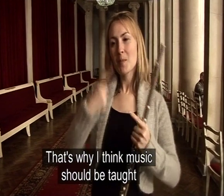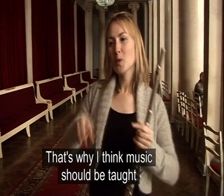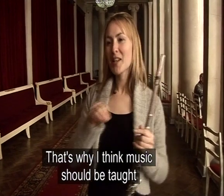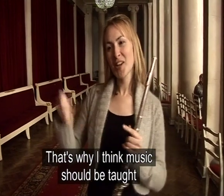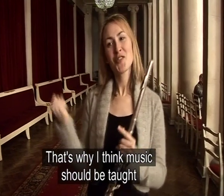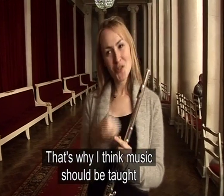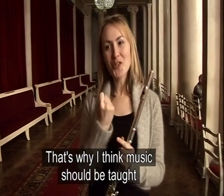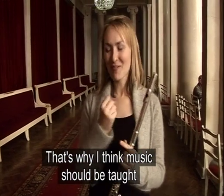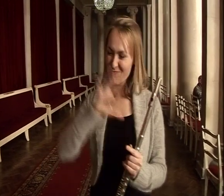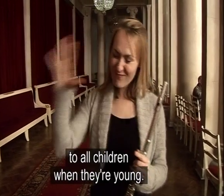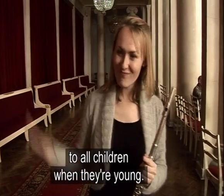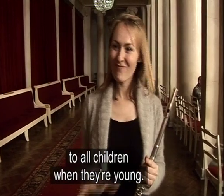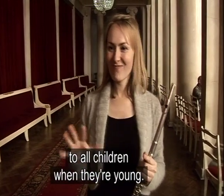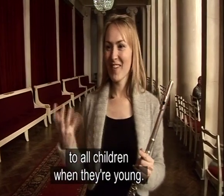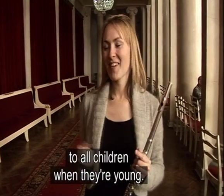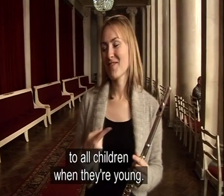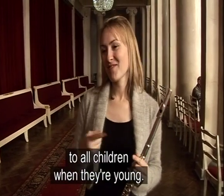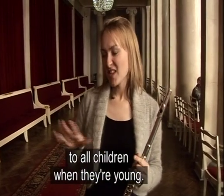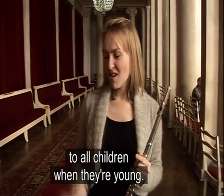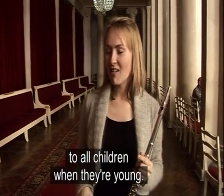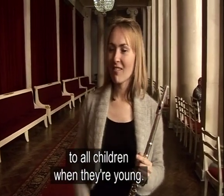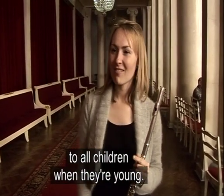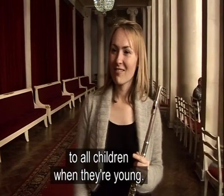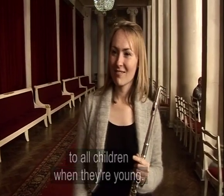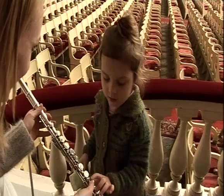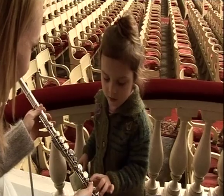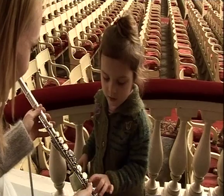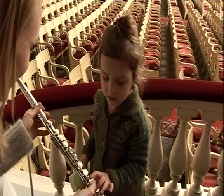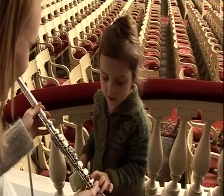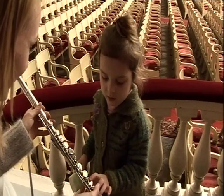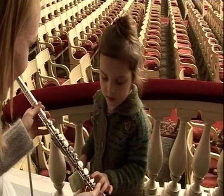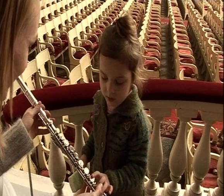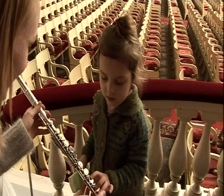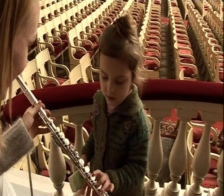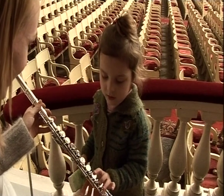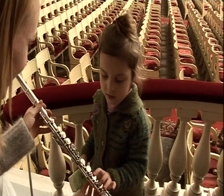why I think music should be taught to all children when they are young.